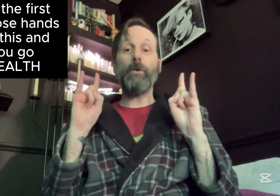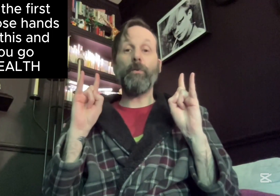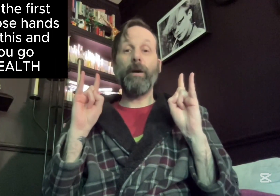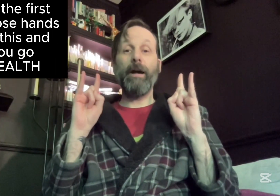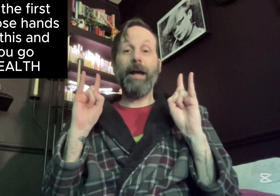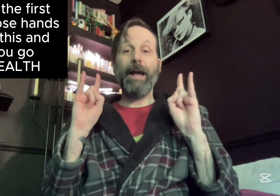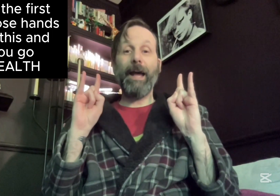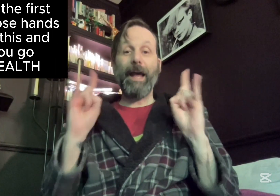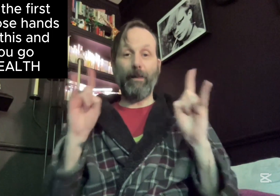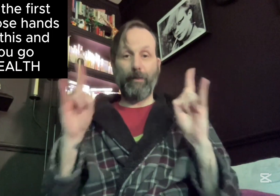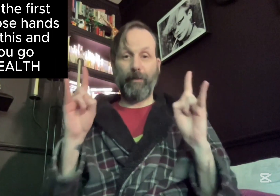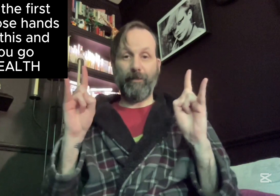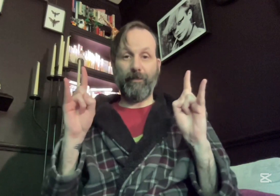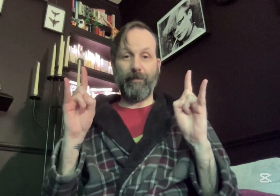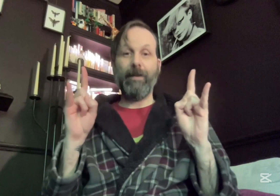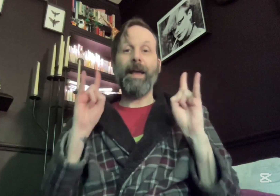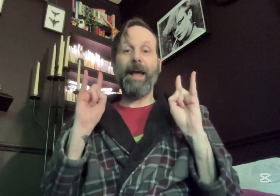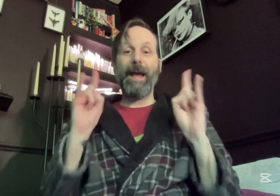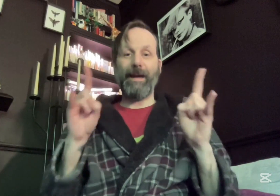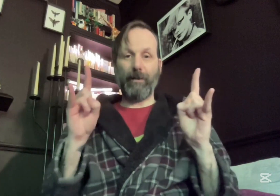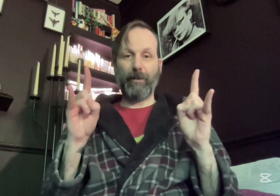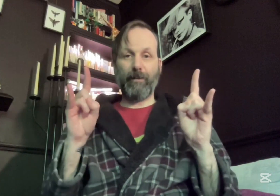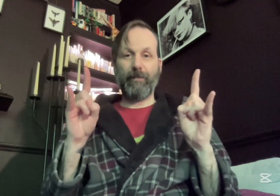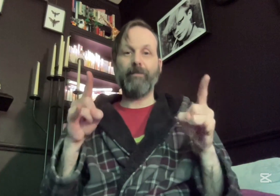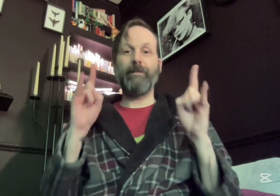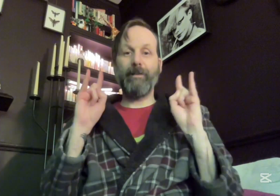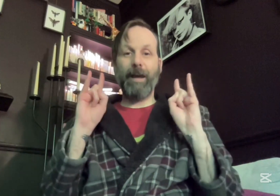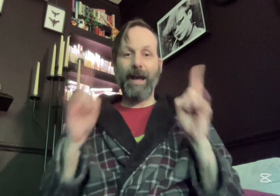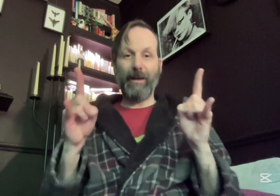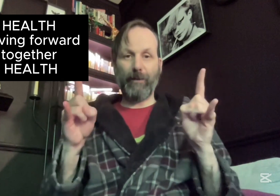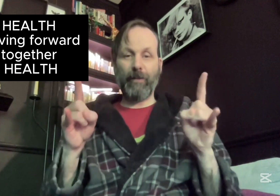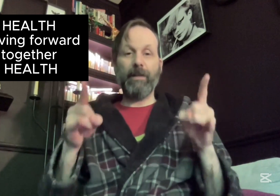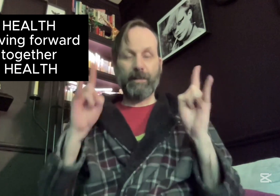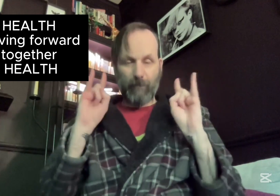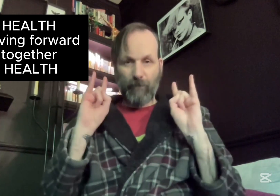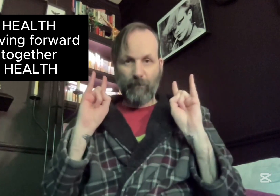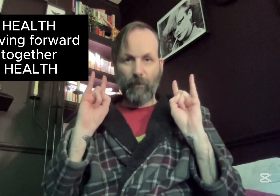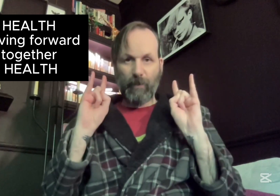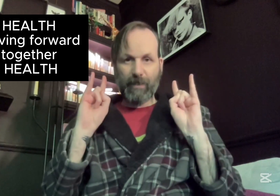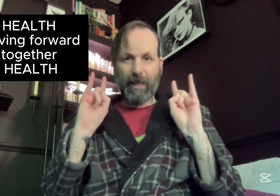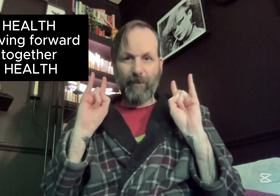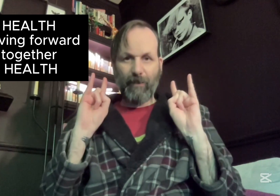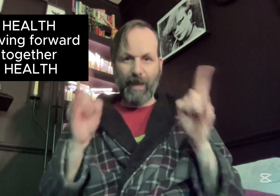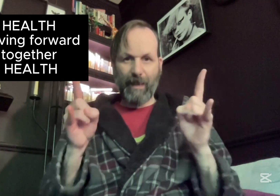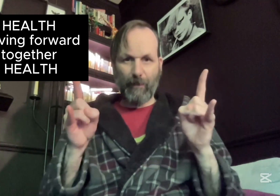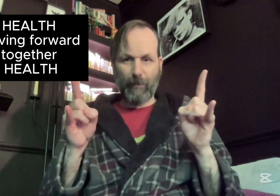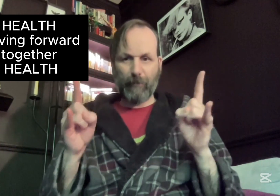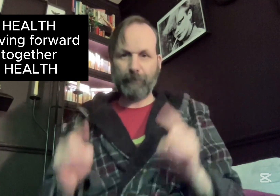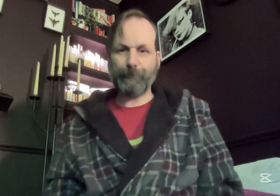go health, health, health. Moving forward together, health.